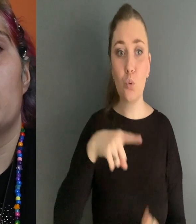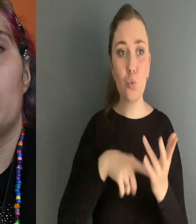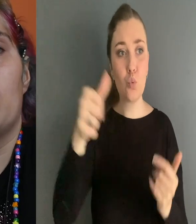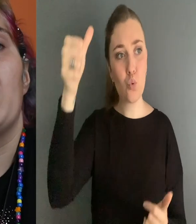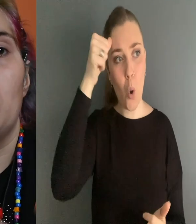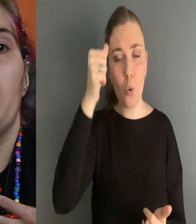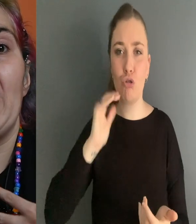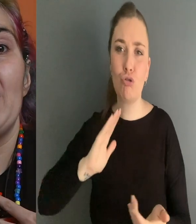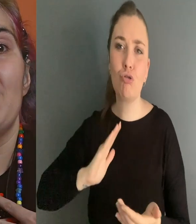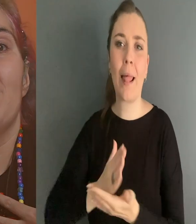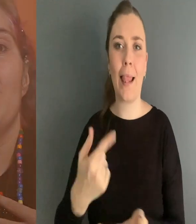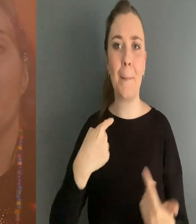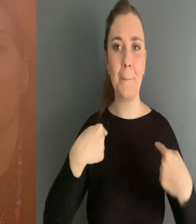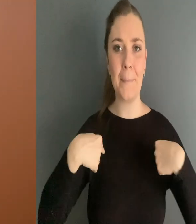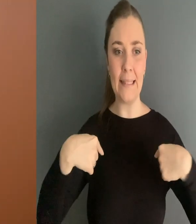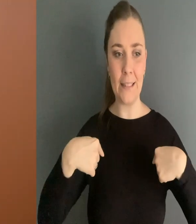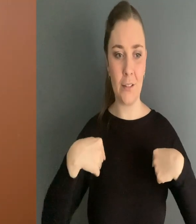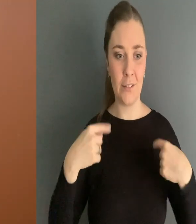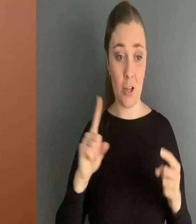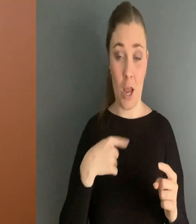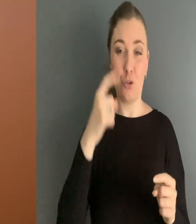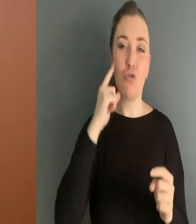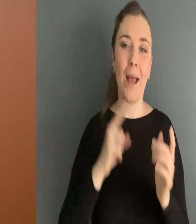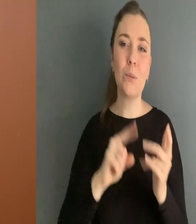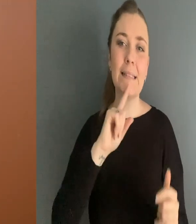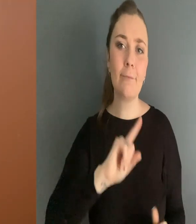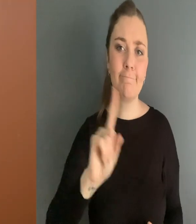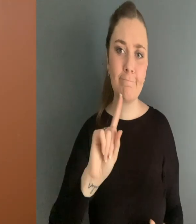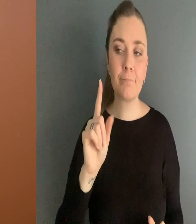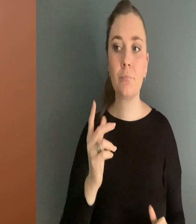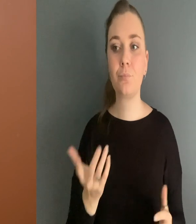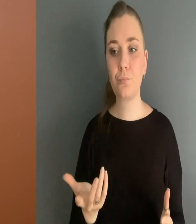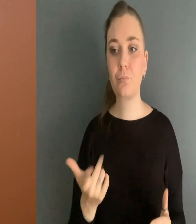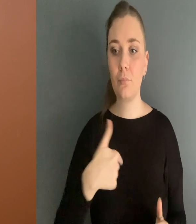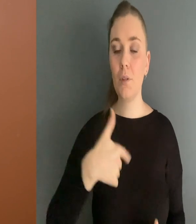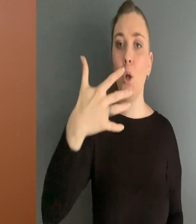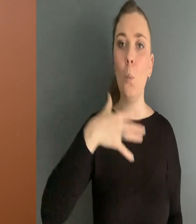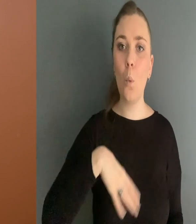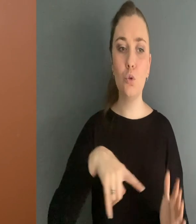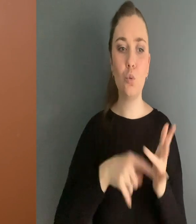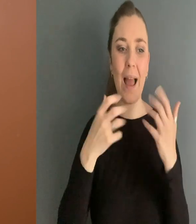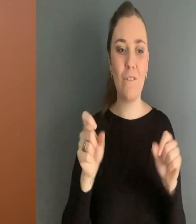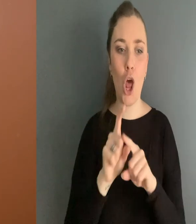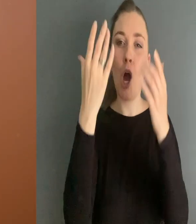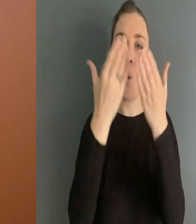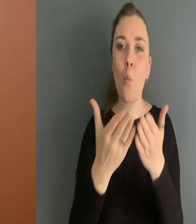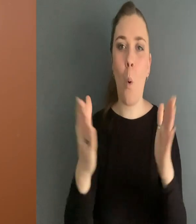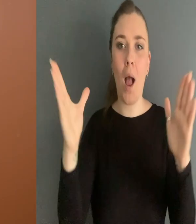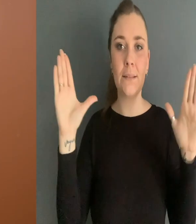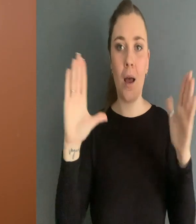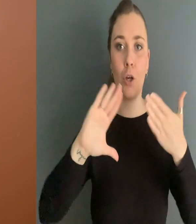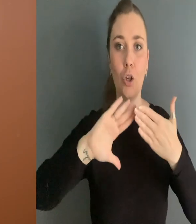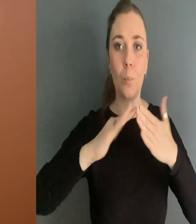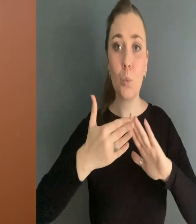the real me. What I'm trying to say is I'm wanting to have like a wider community